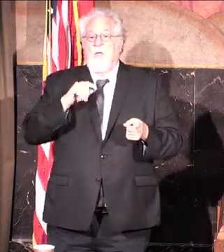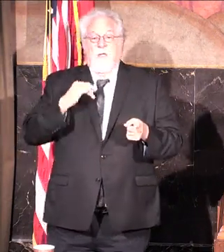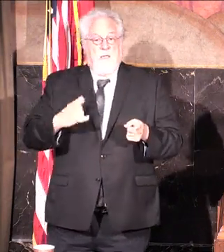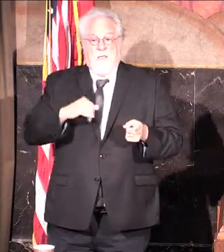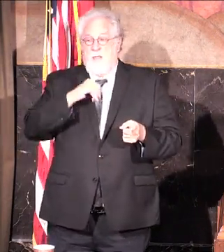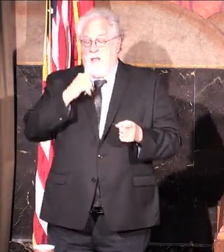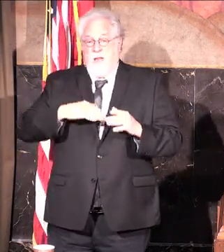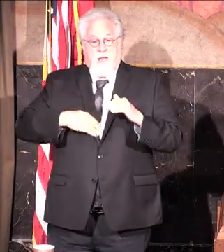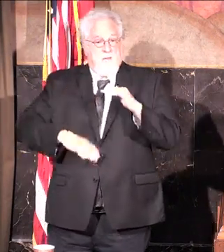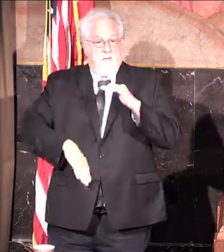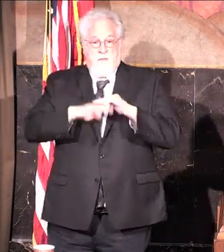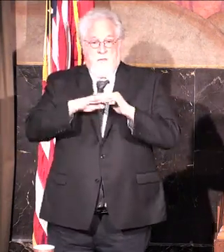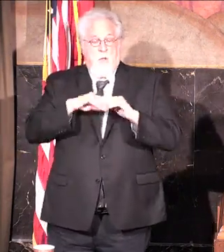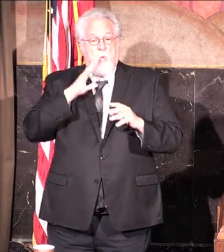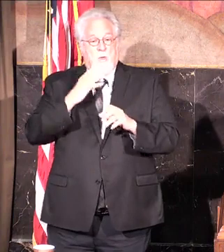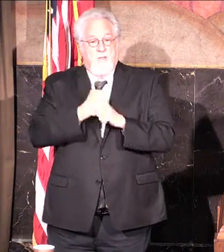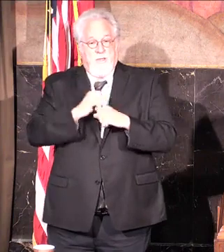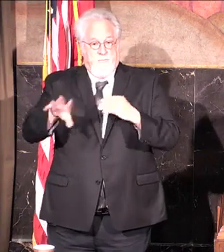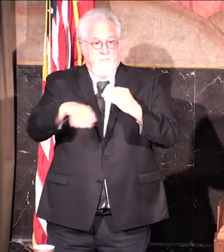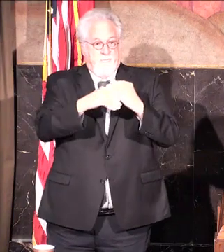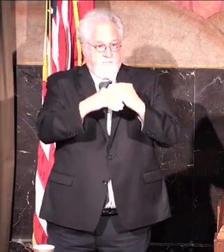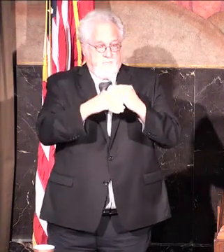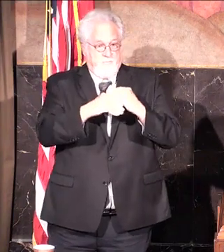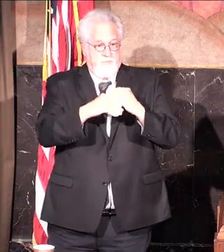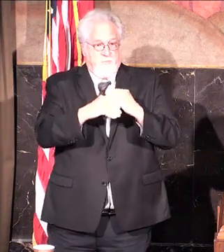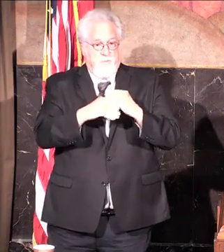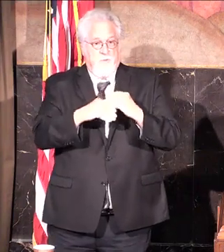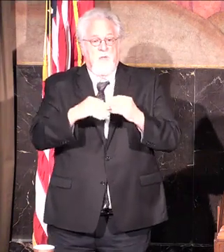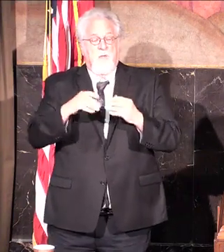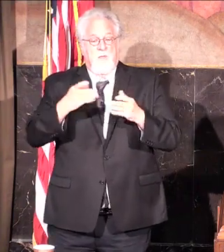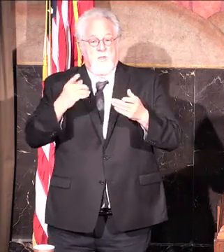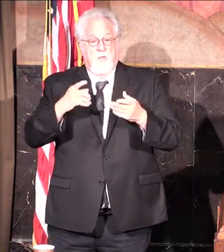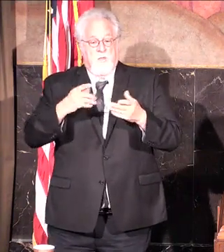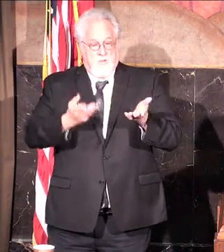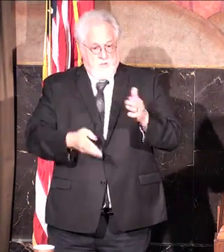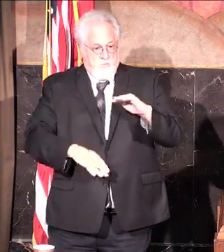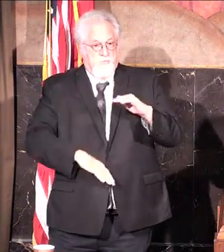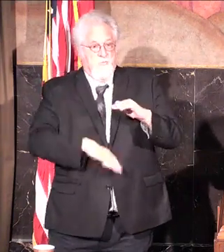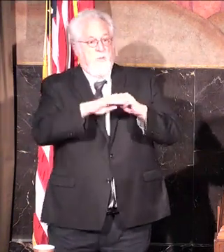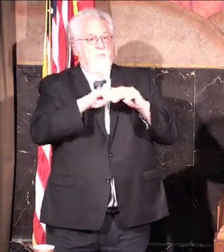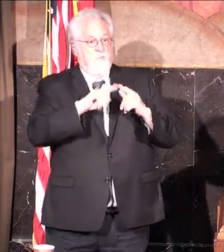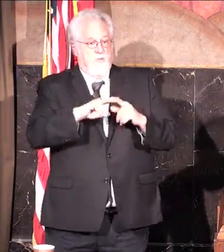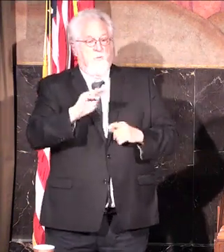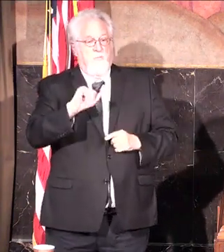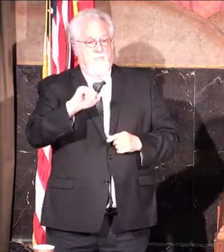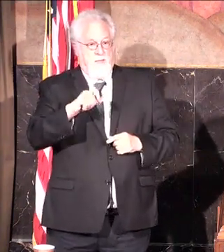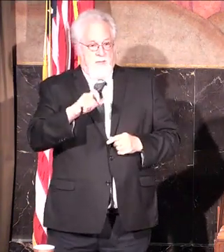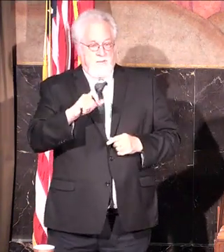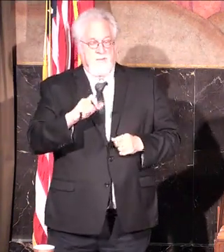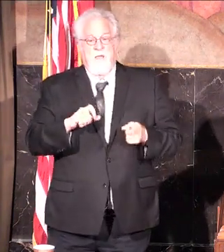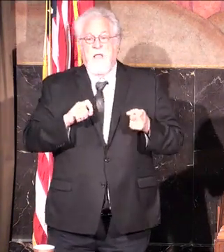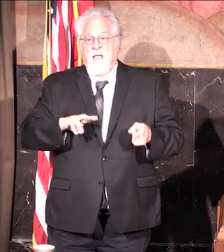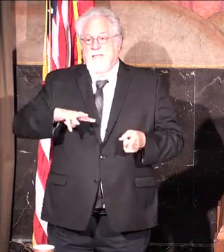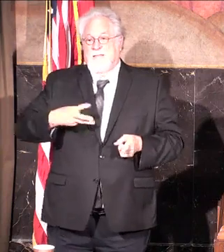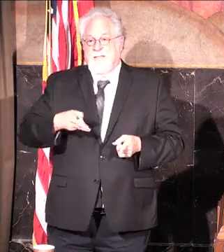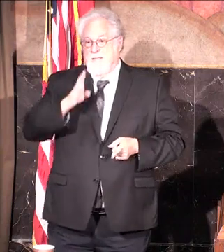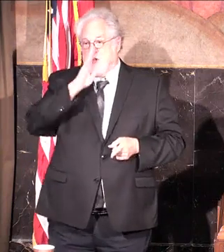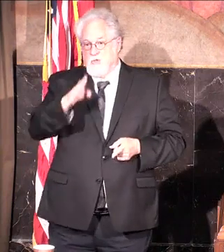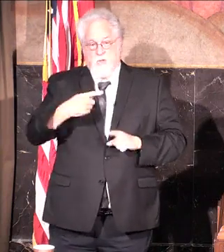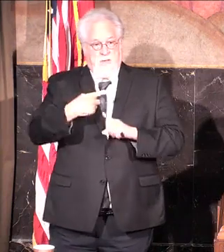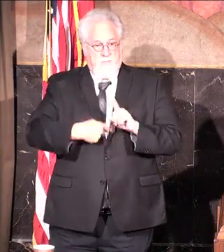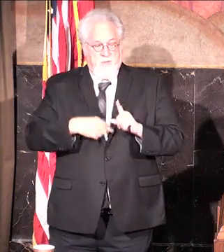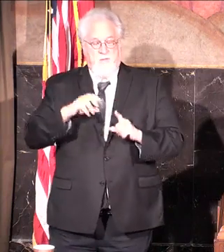at the maximum benefit will receive a separate supplemental benefit to bring them to the maximum. This is the 6th straight month